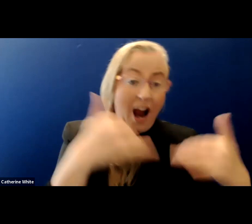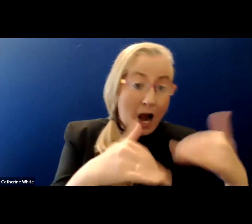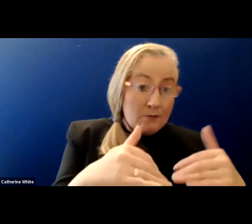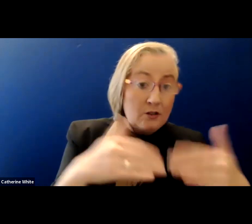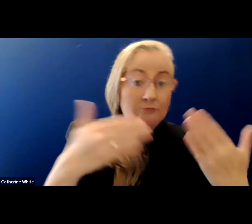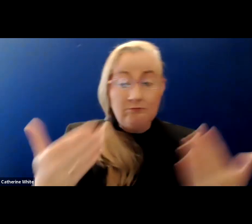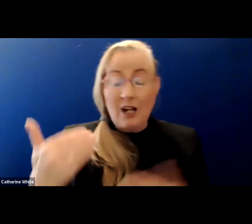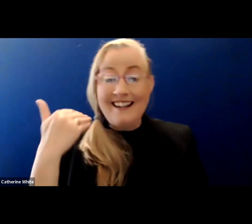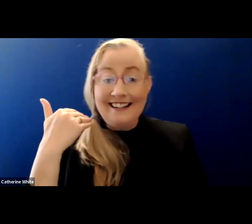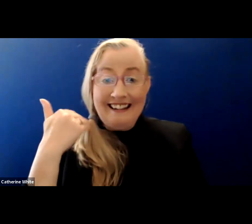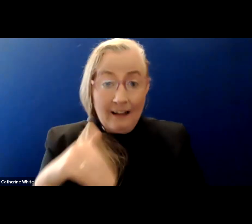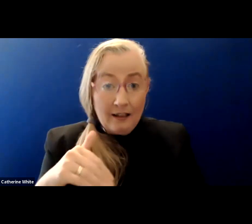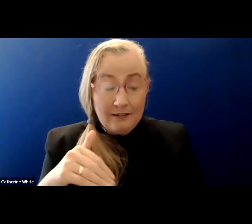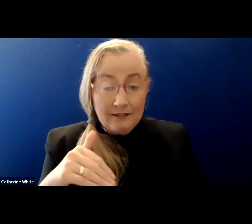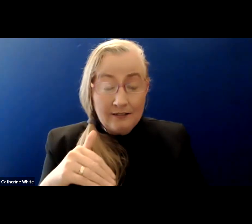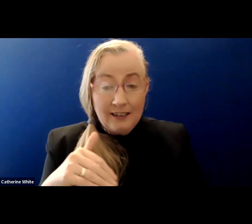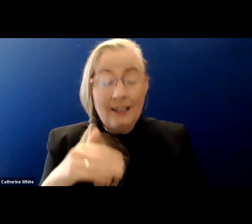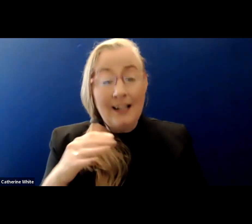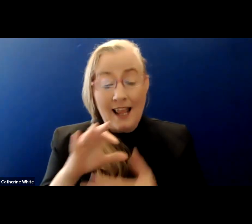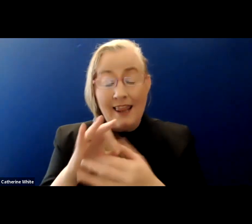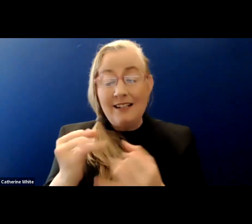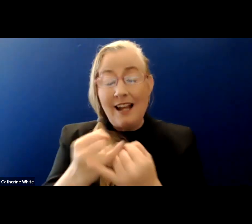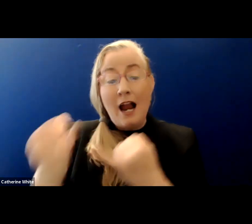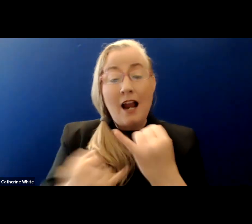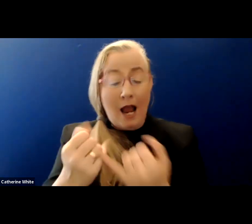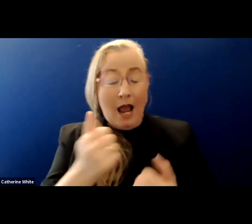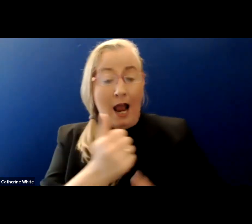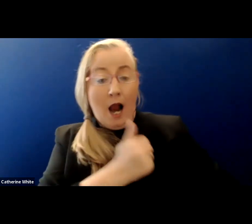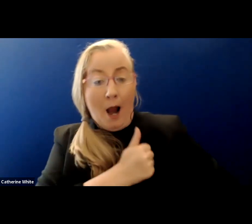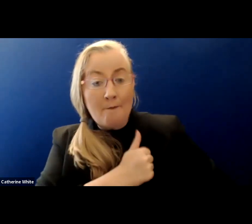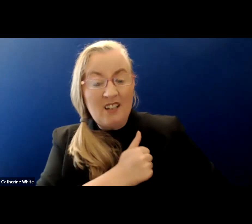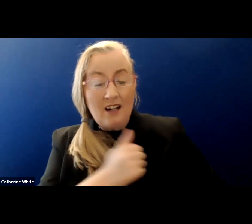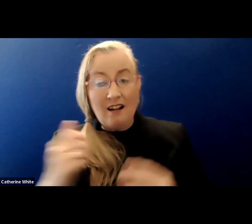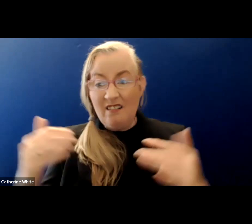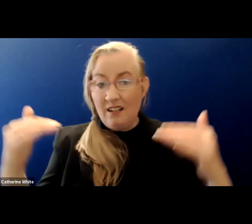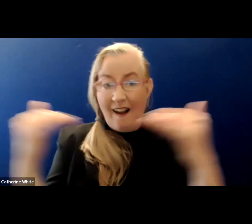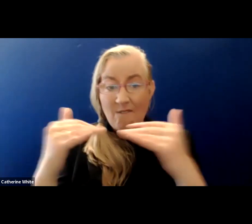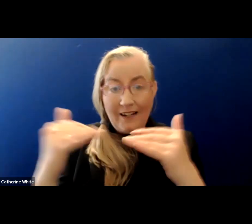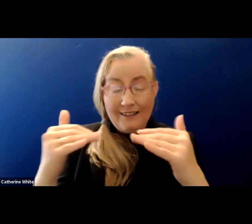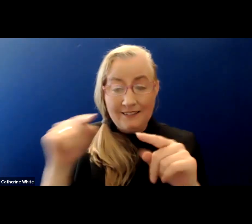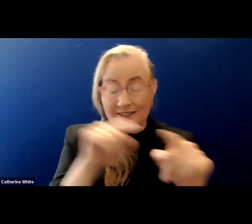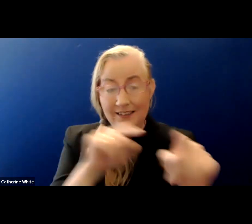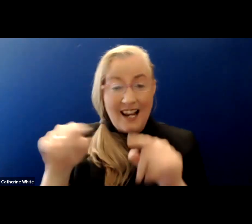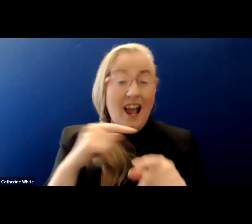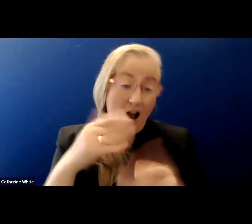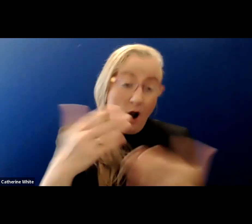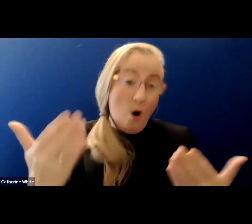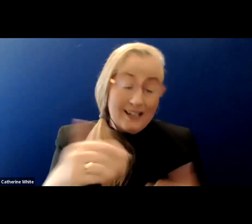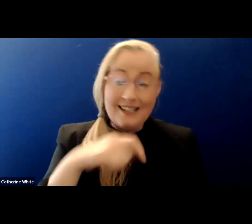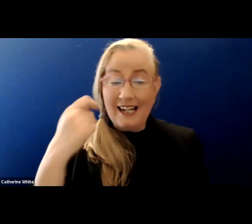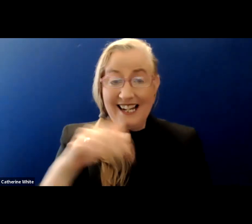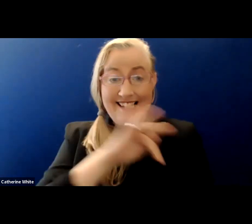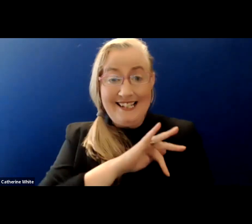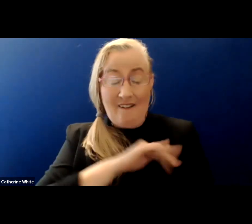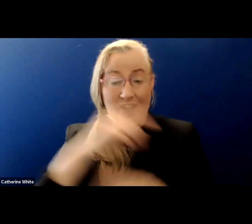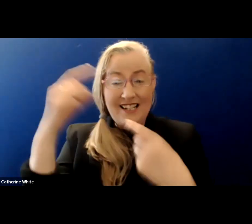the ensuing international armed conflict when the victim state exercises its right of self-defense against the aggressor? Will